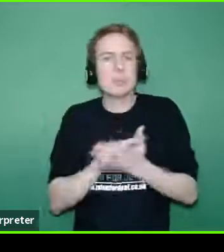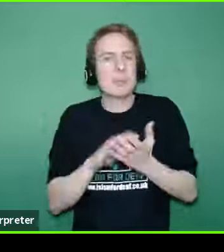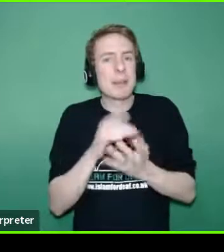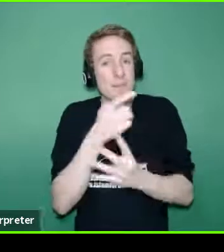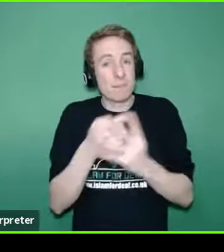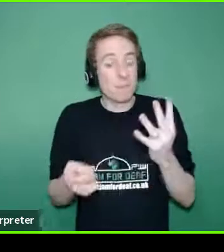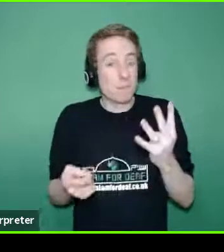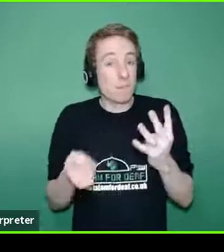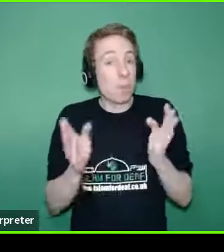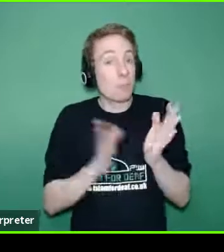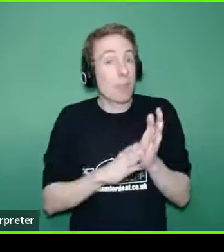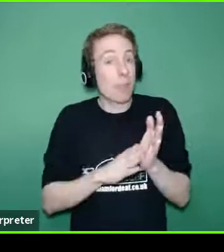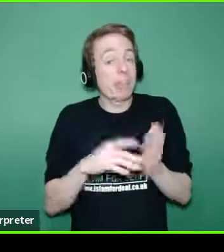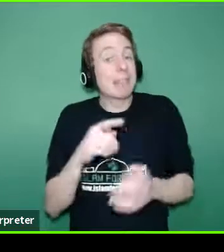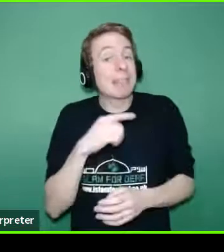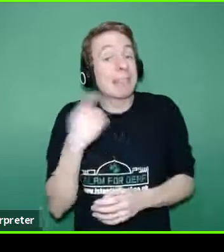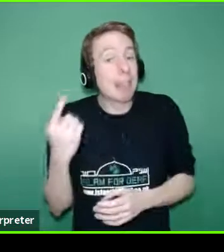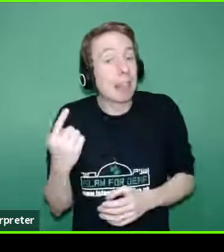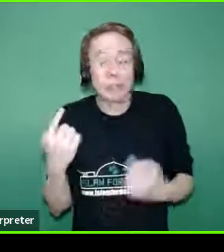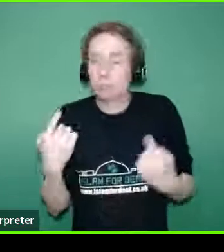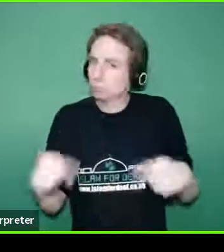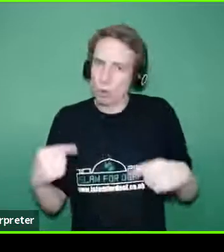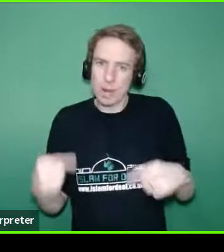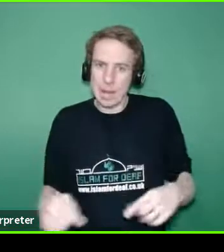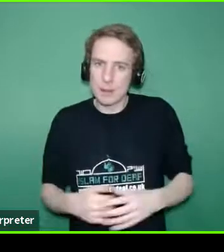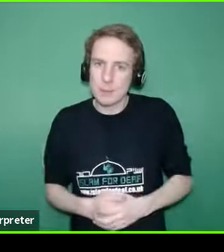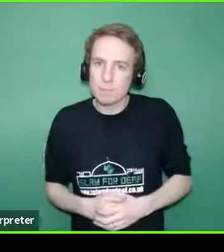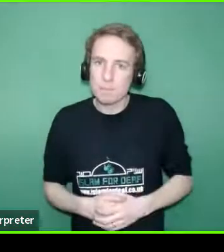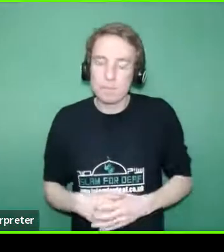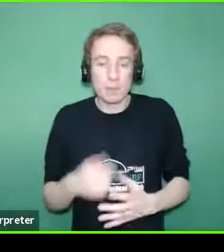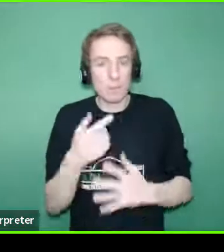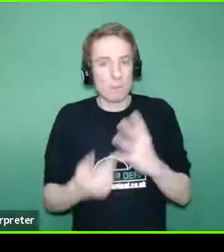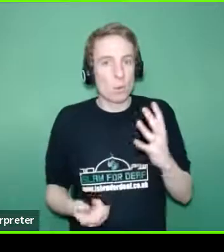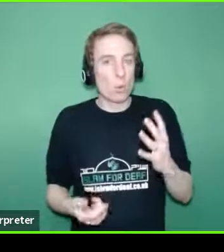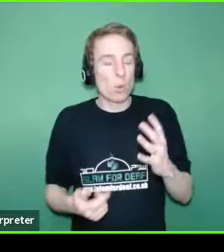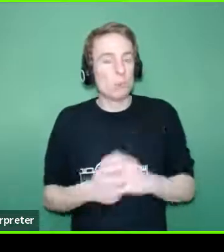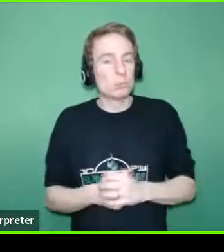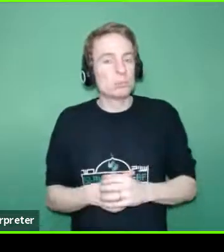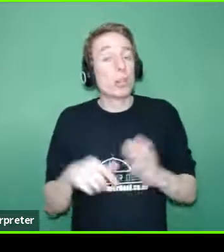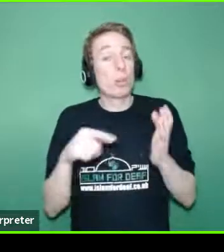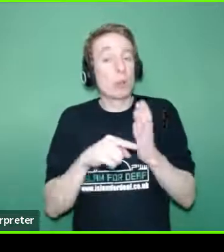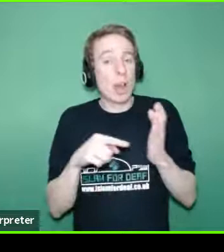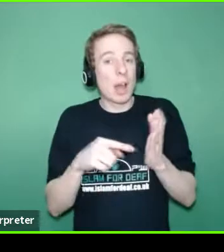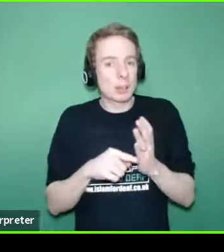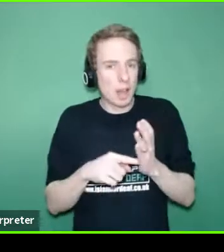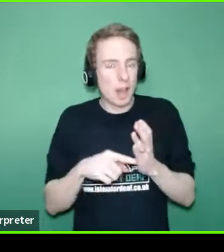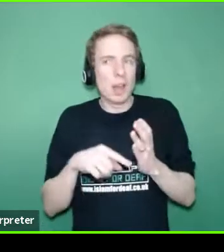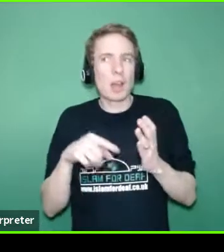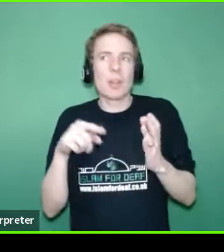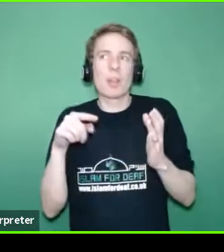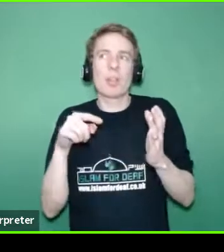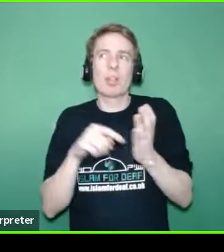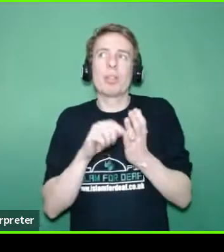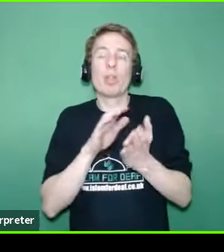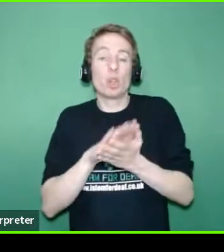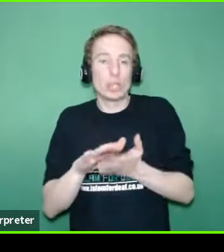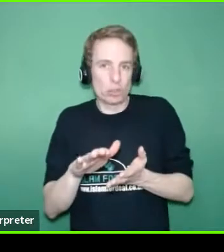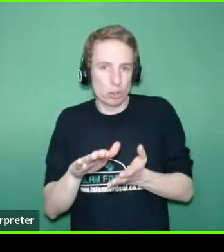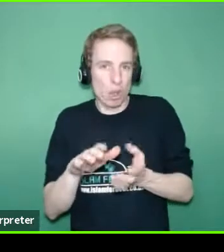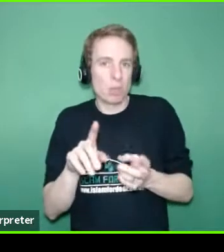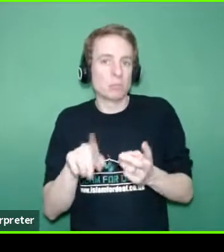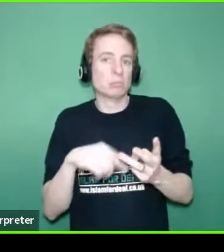months are consecutive: Dhul Qa'dah, Dhul Hijjah, Dhul Qa'dah, Dhul